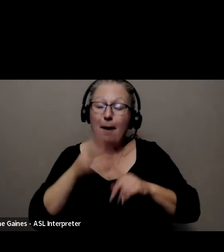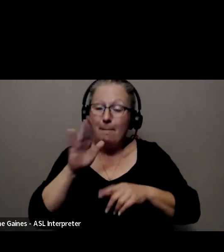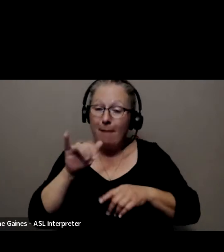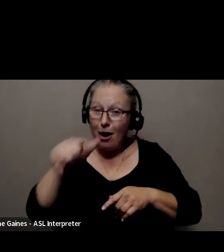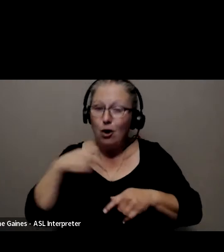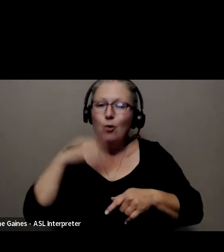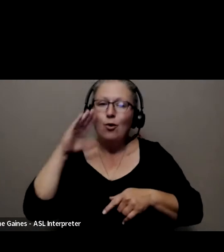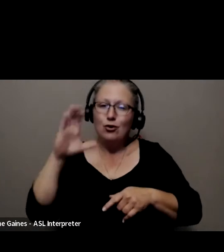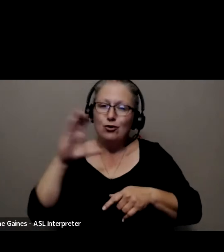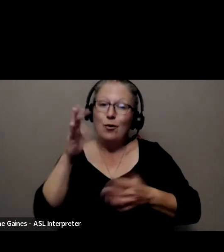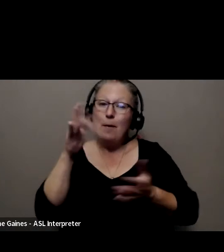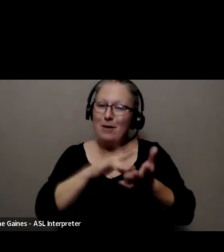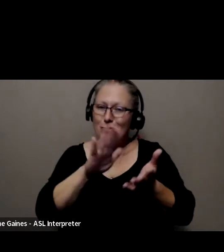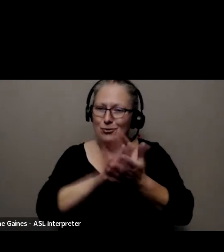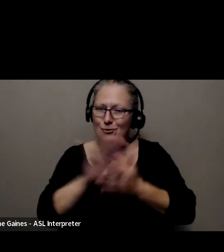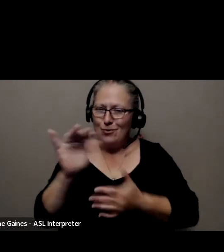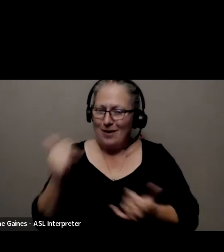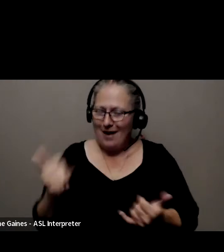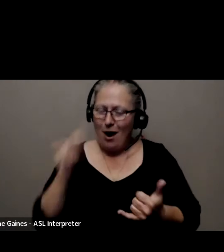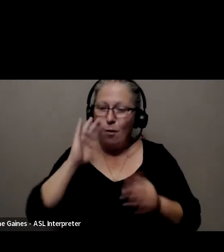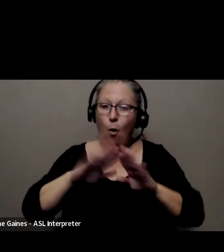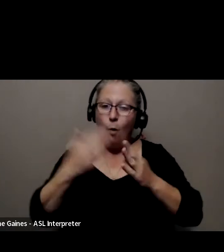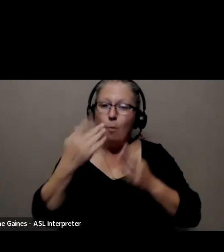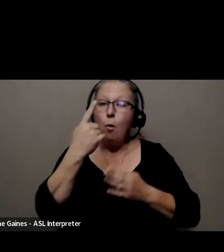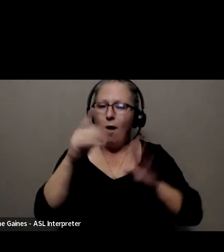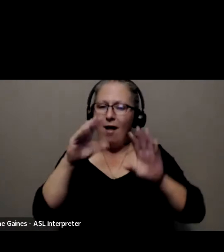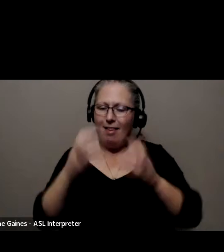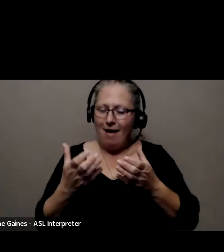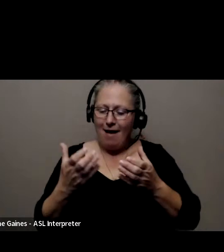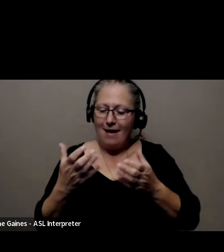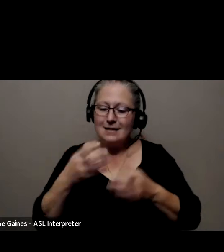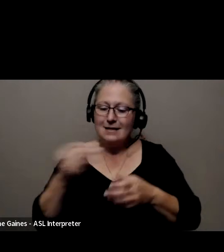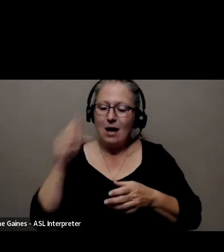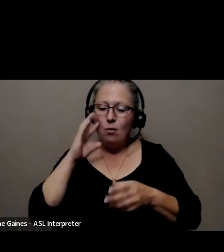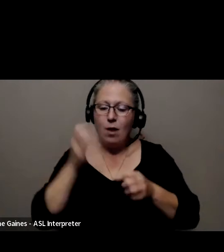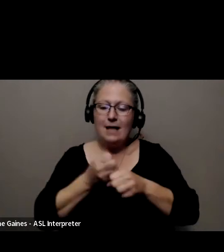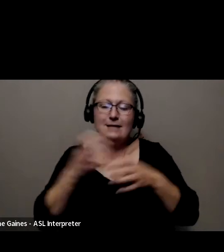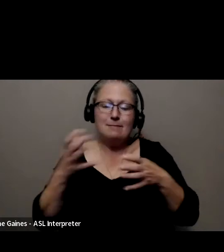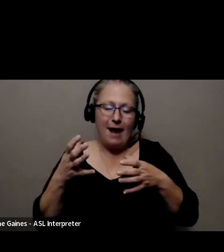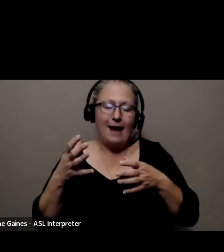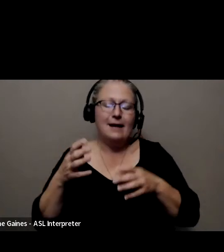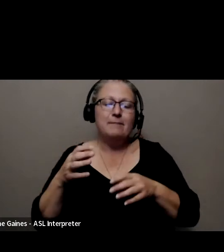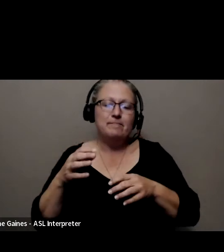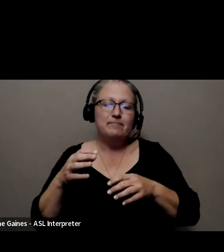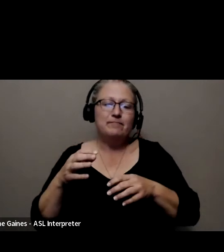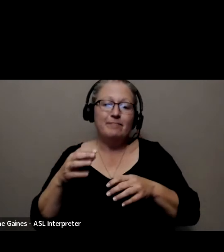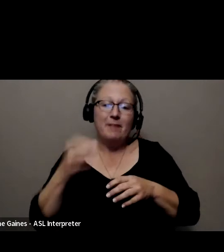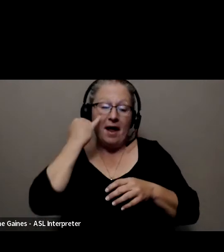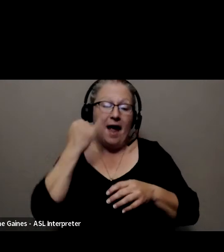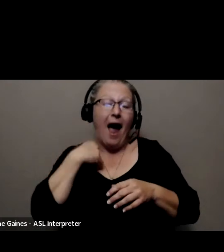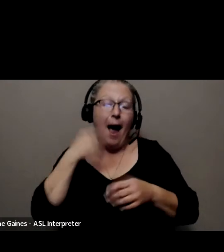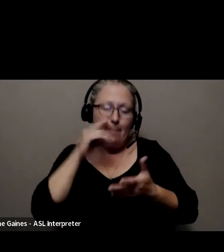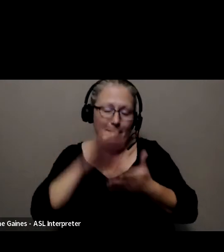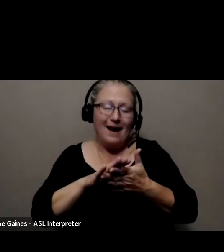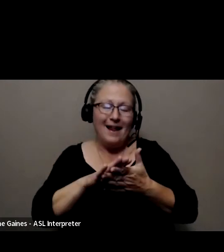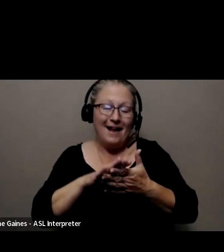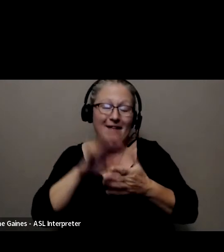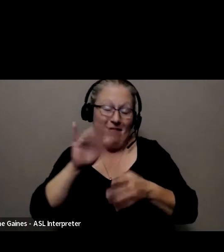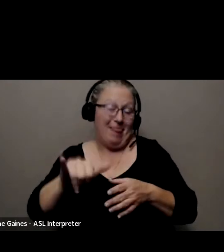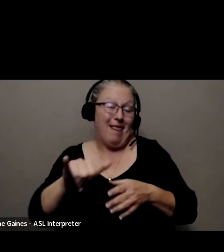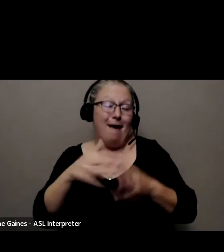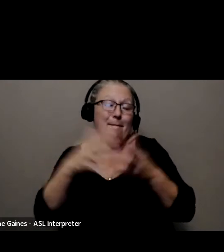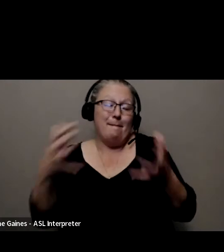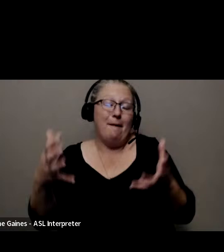do it at middle school now. So we're going to open one class and we're going to expand. So, hey, if I'm not, I believe it in that much.